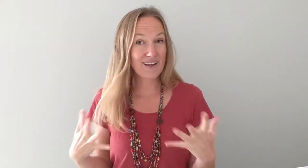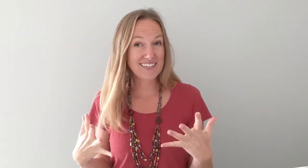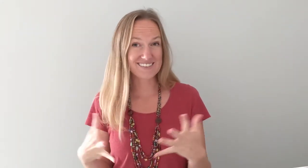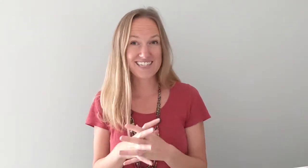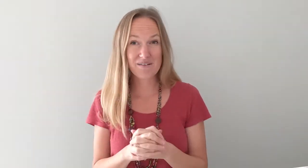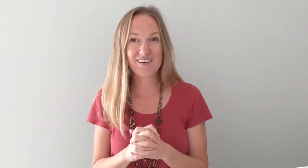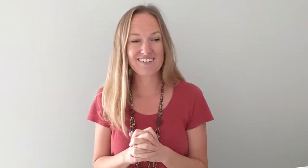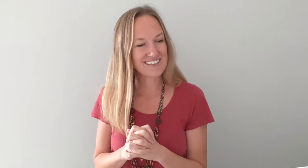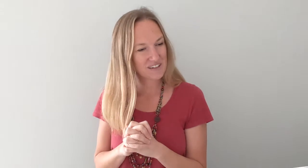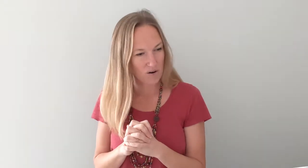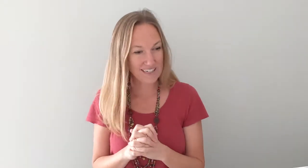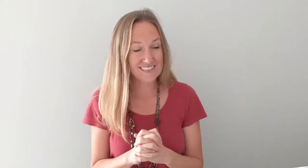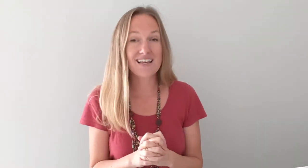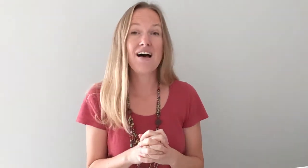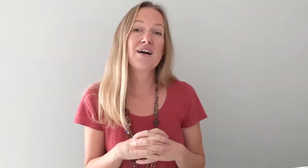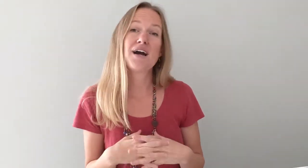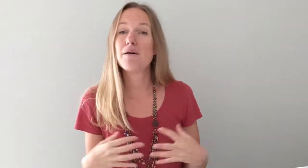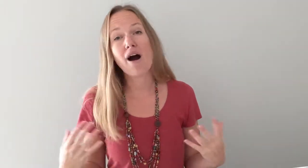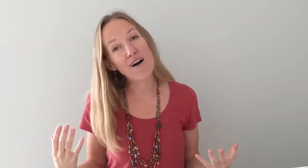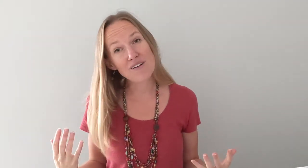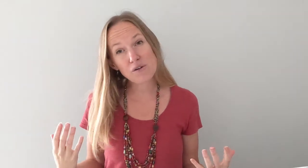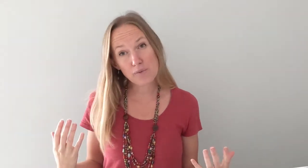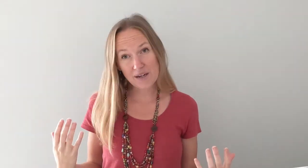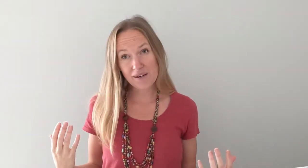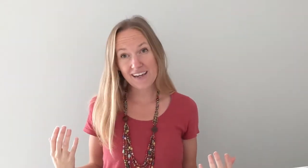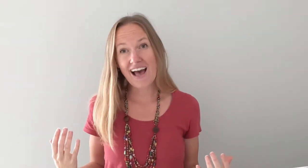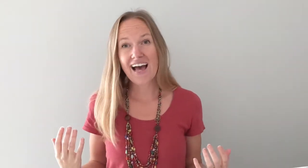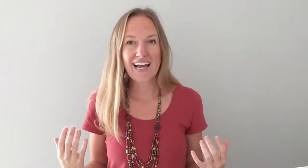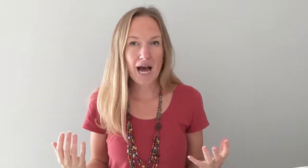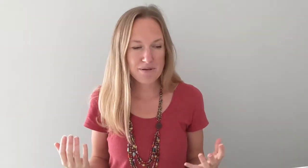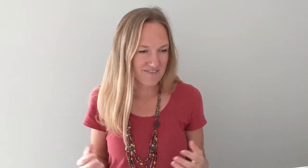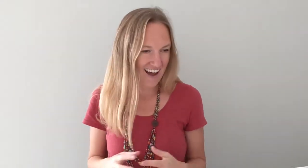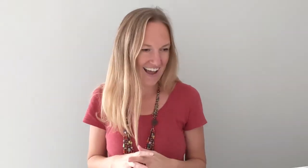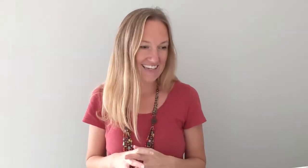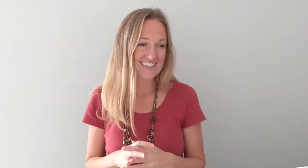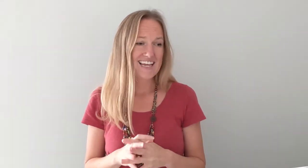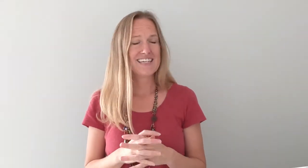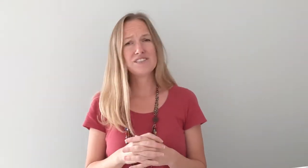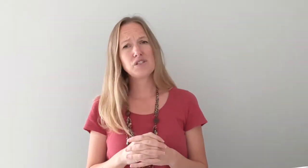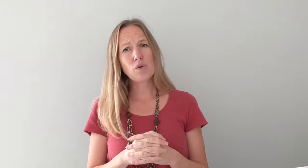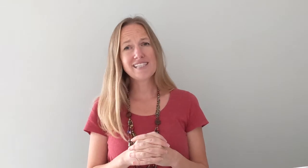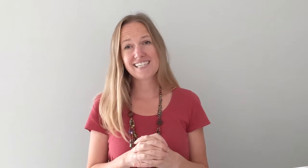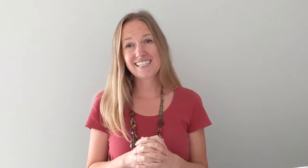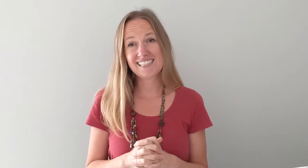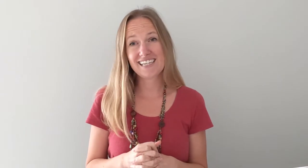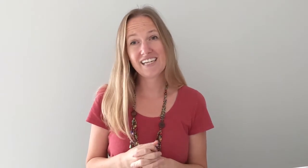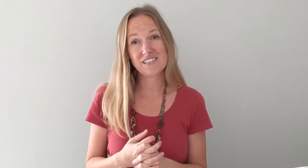so today we are learning the chorus. Come all you weary, come and find, his yoke is easy, his